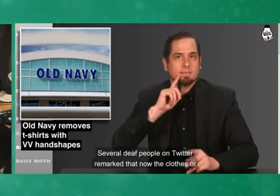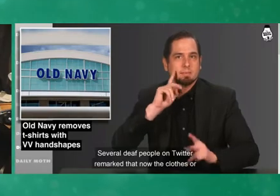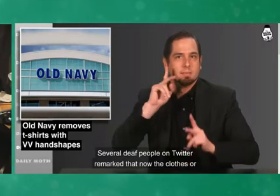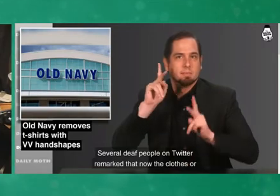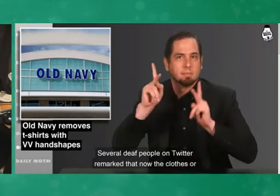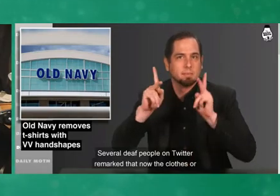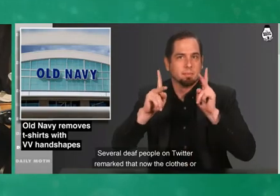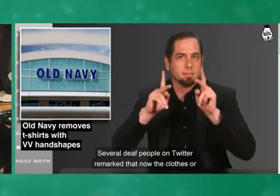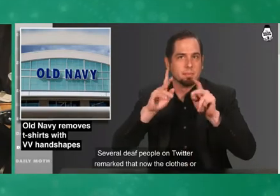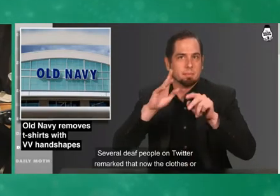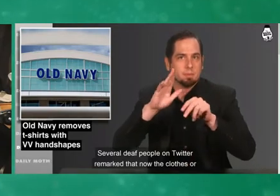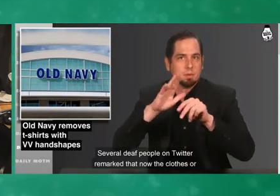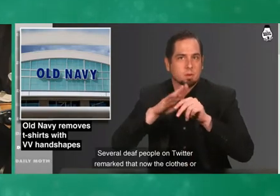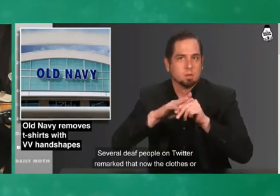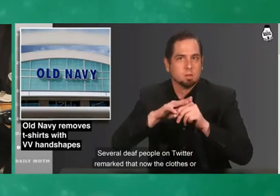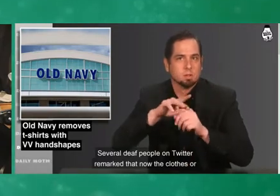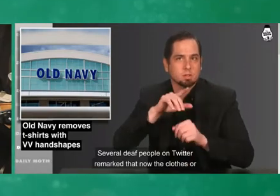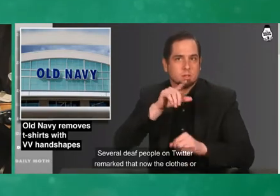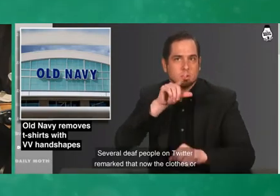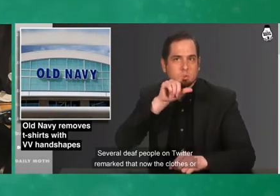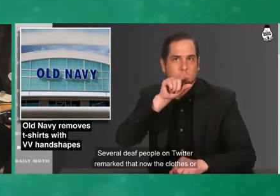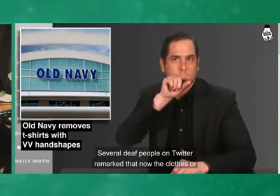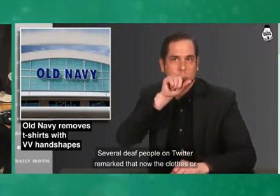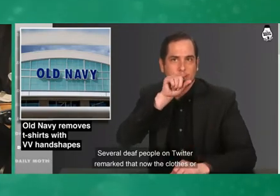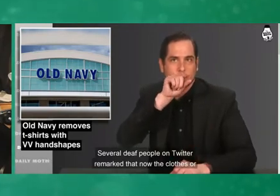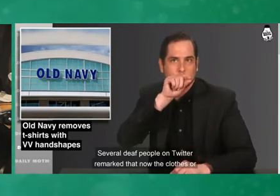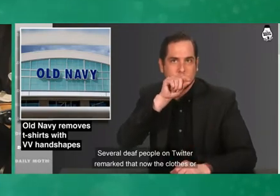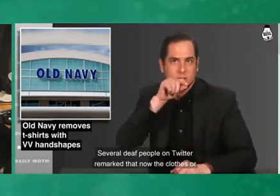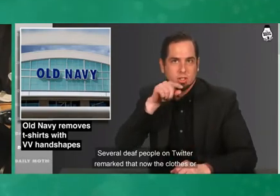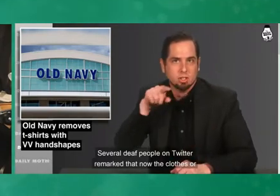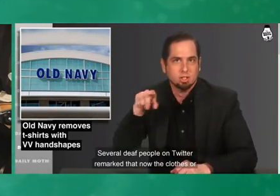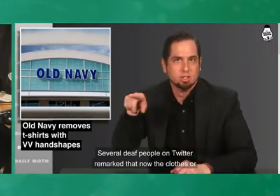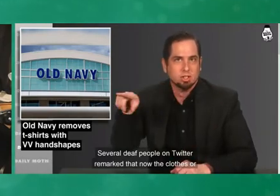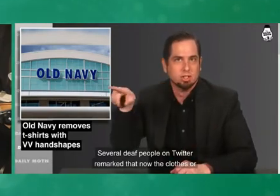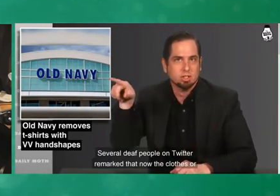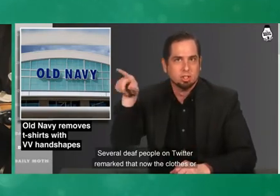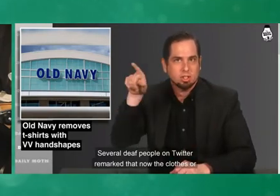several deaf people on Twitter,